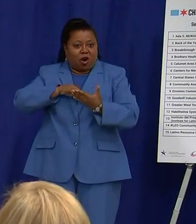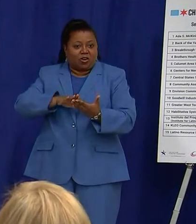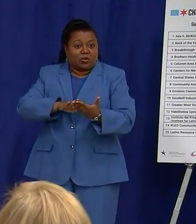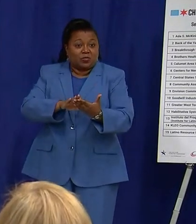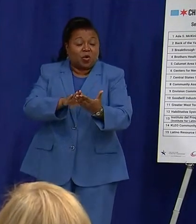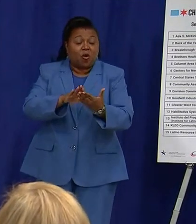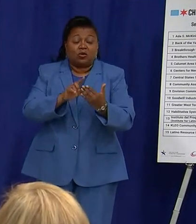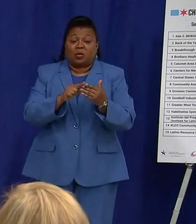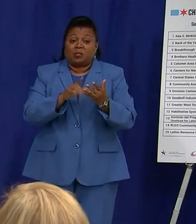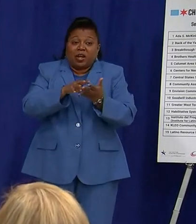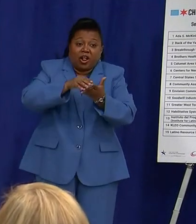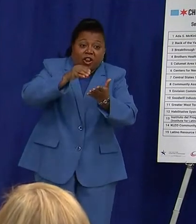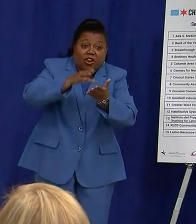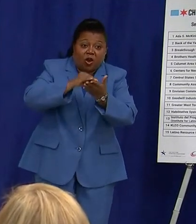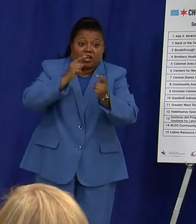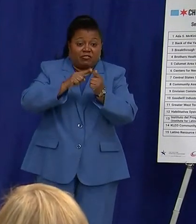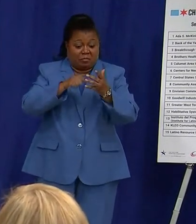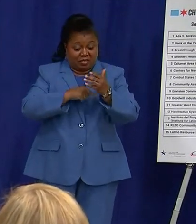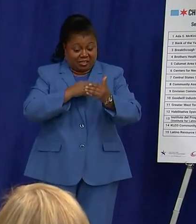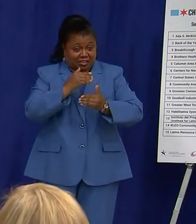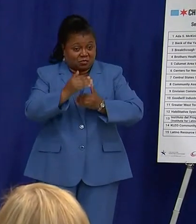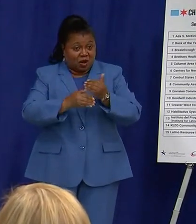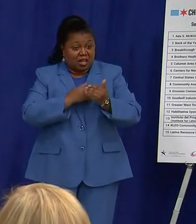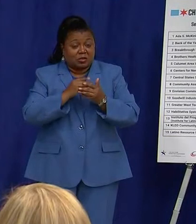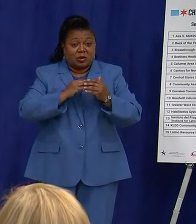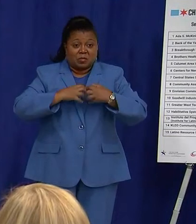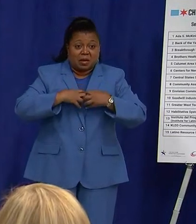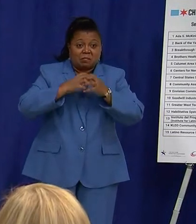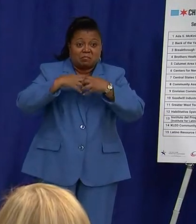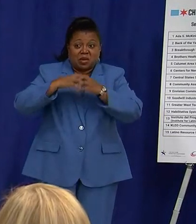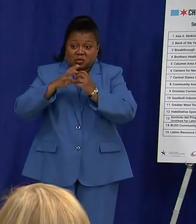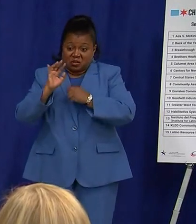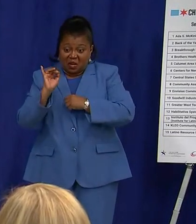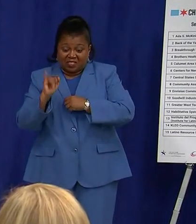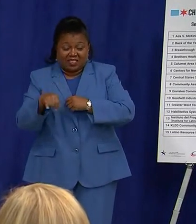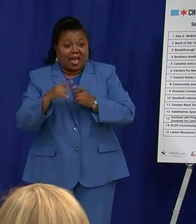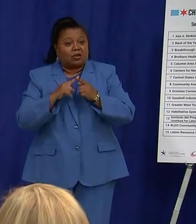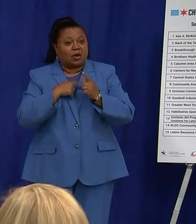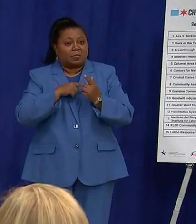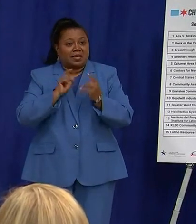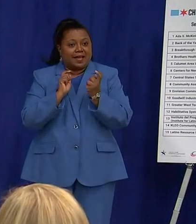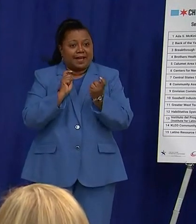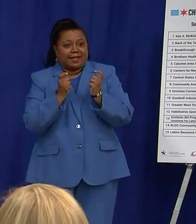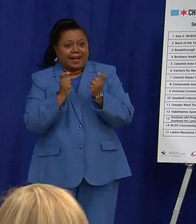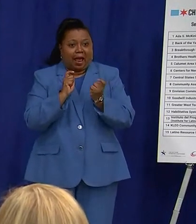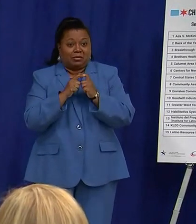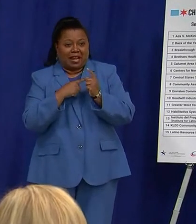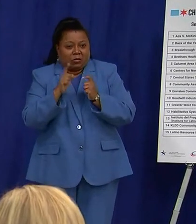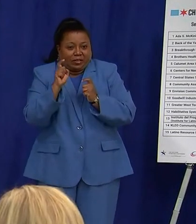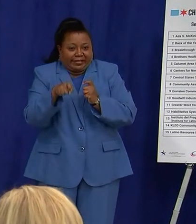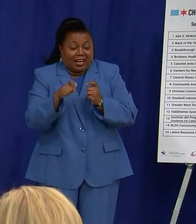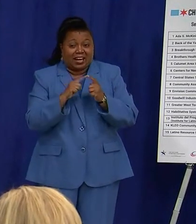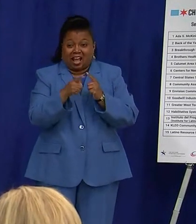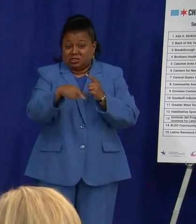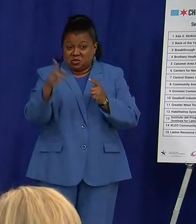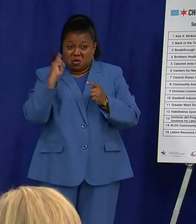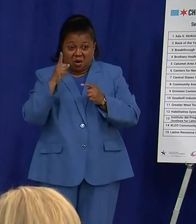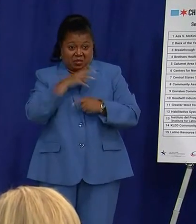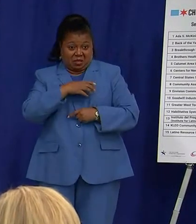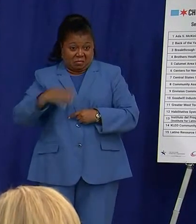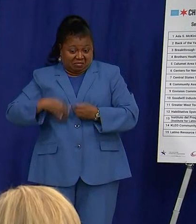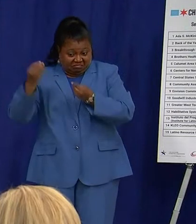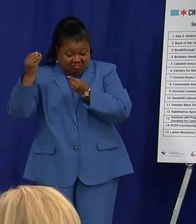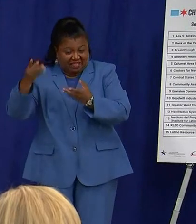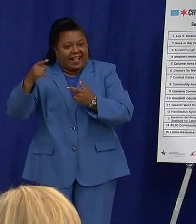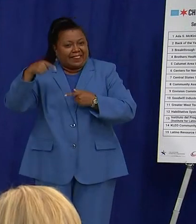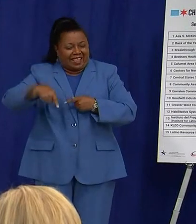approach. We'll be learning from this process, we'll be building on it, we'll be adapting it as we need to. As you heard the mayor